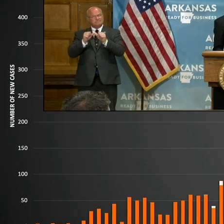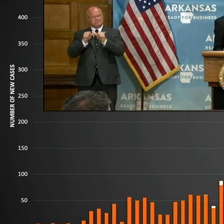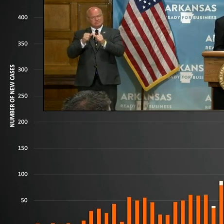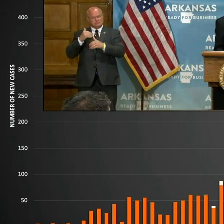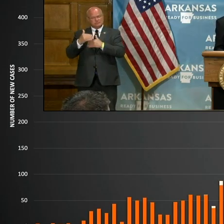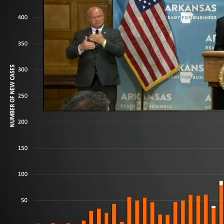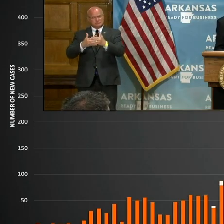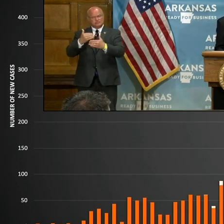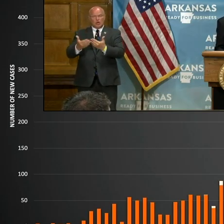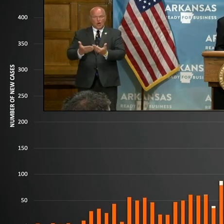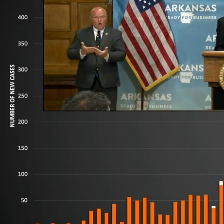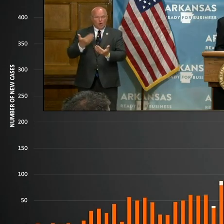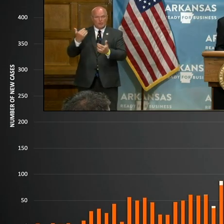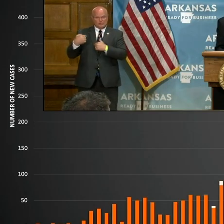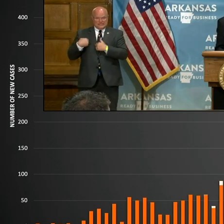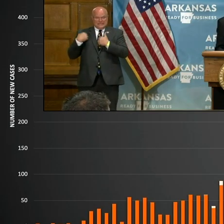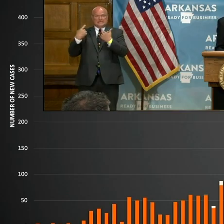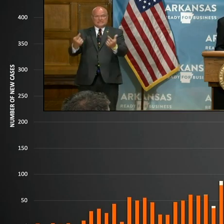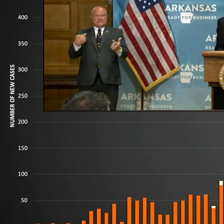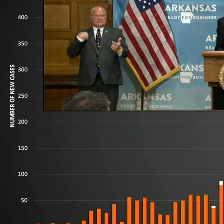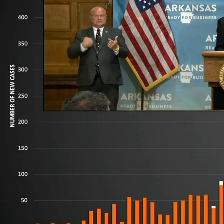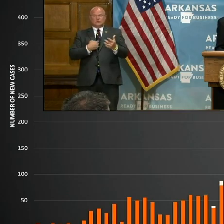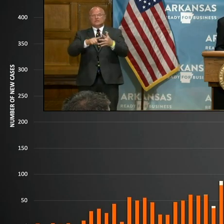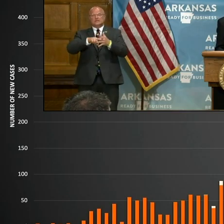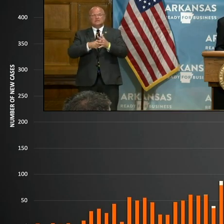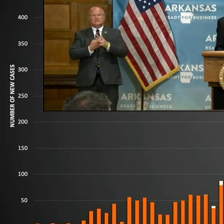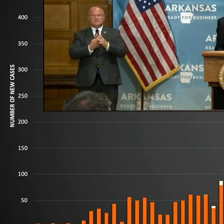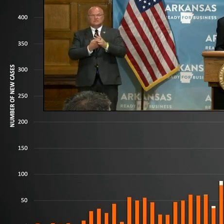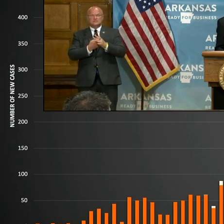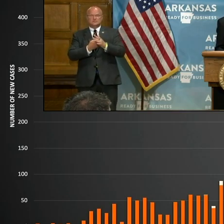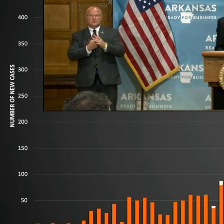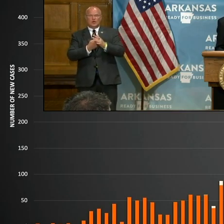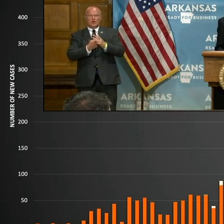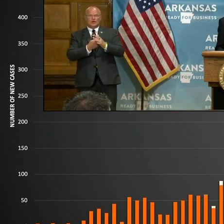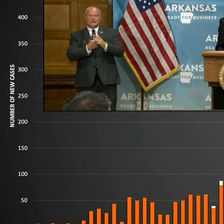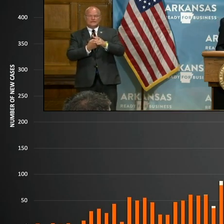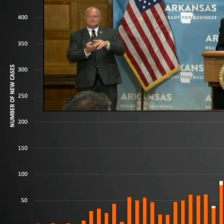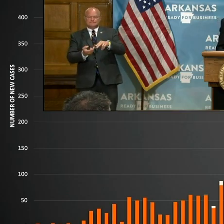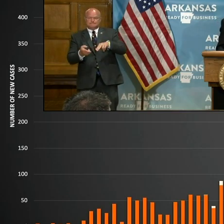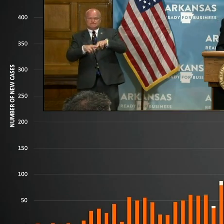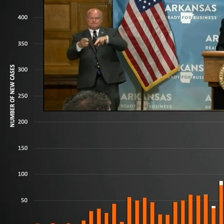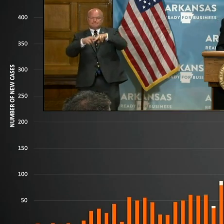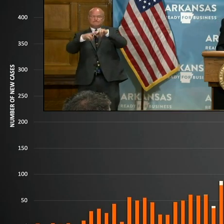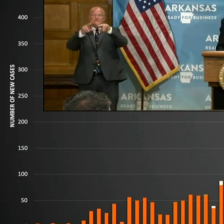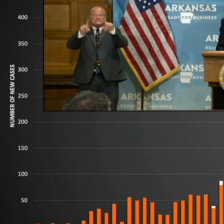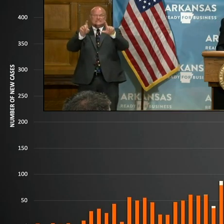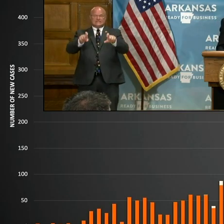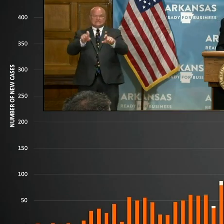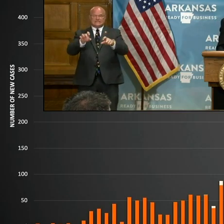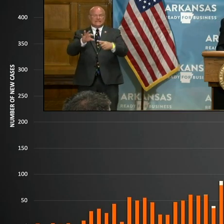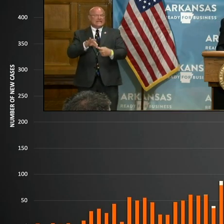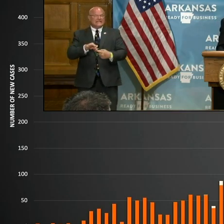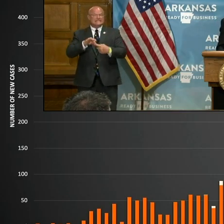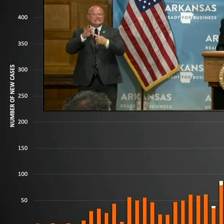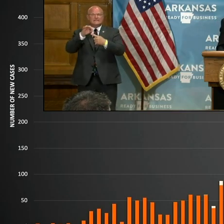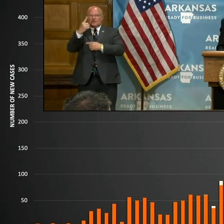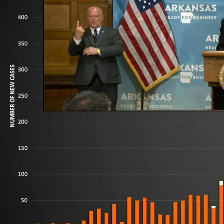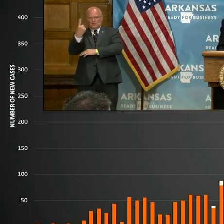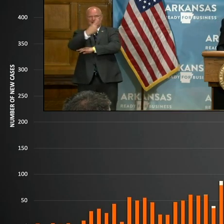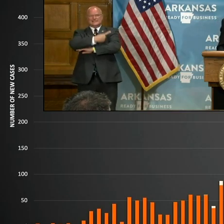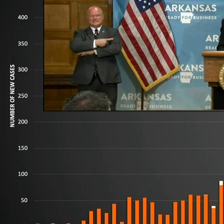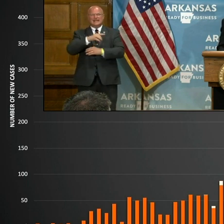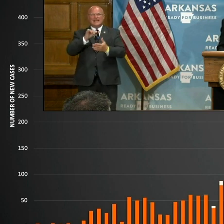pattern almost since we started the elevated level of testing, except for the one